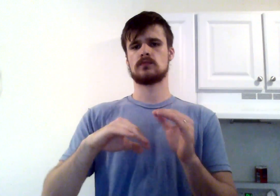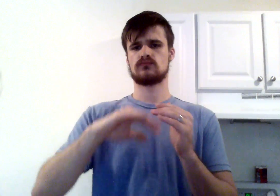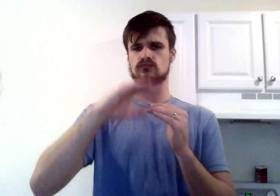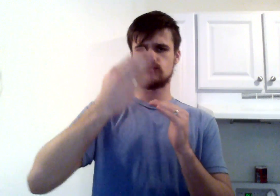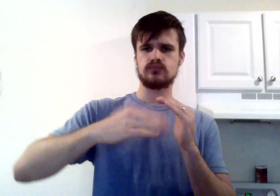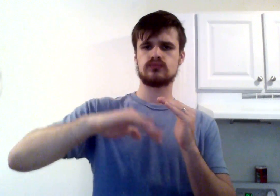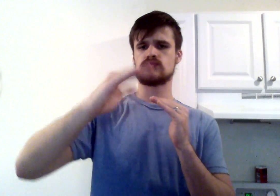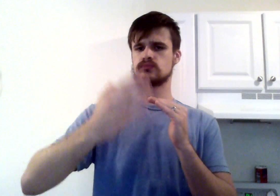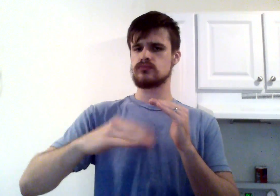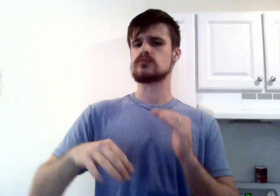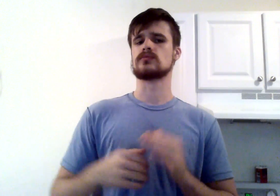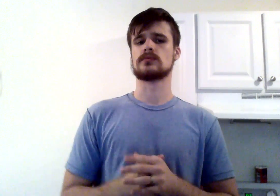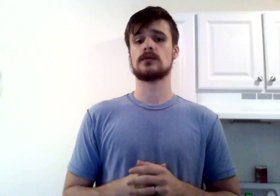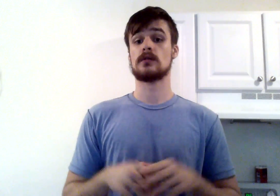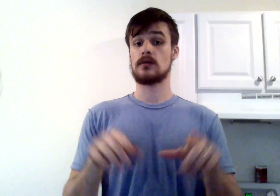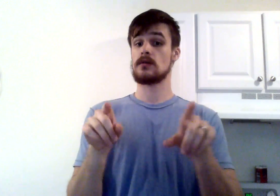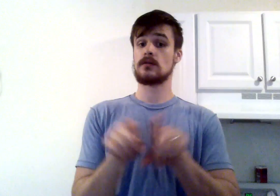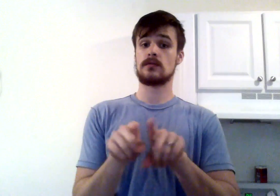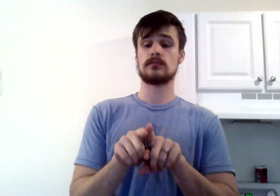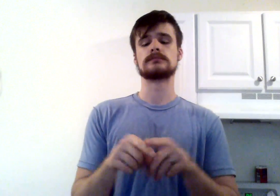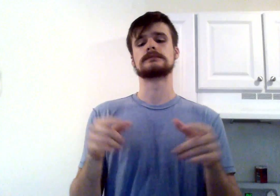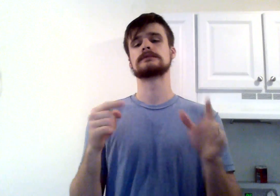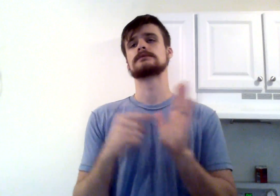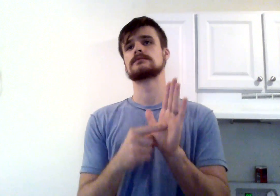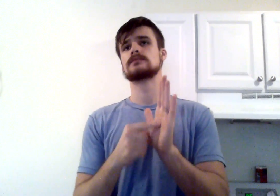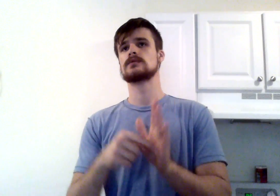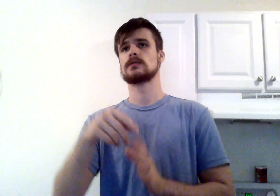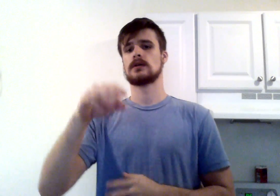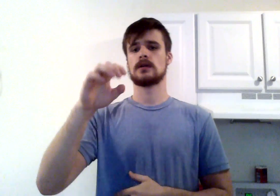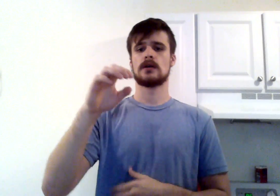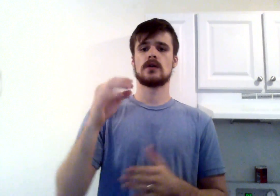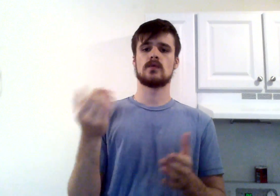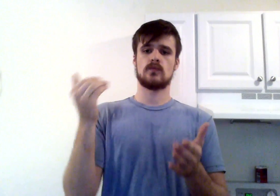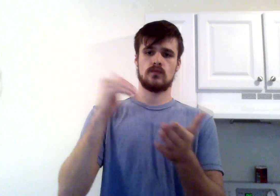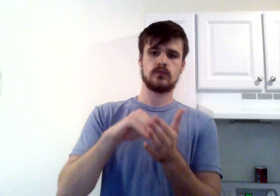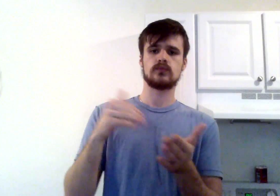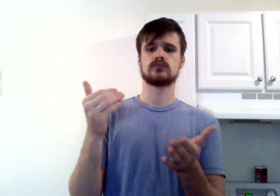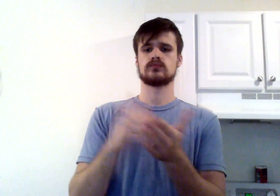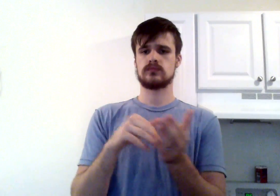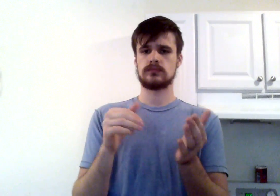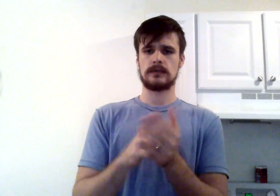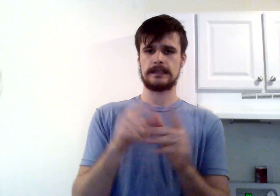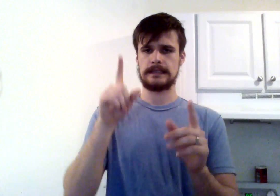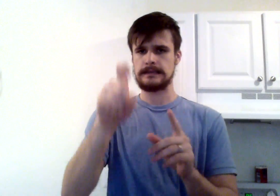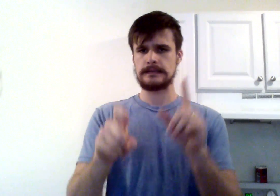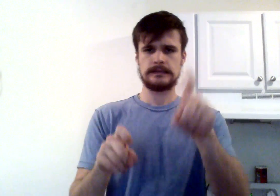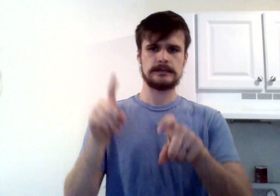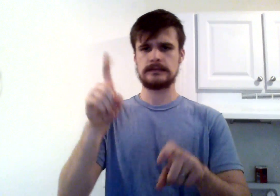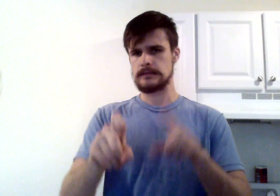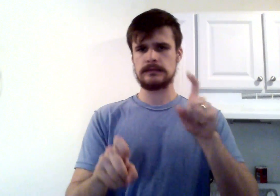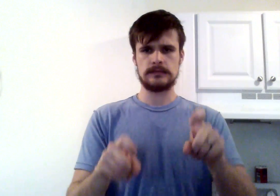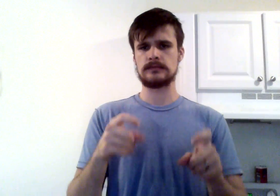prosody now coming in, where every sentence ends as if it were a question, when it's actually not a question, it's a statement.